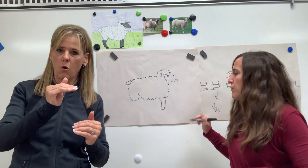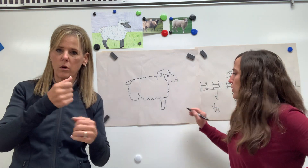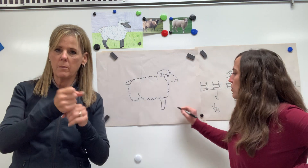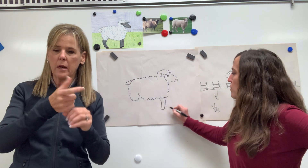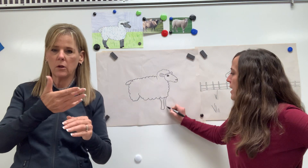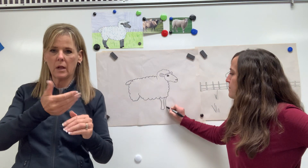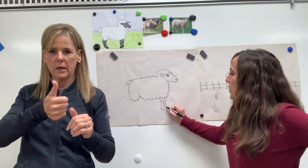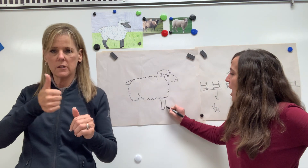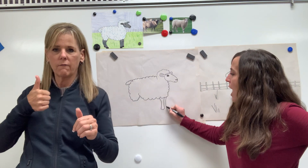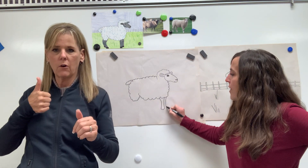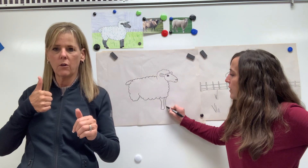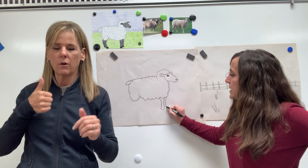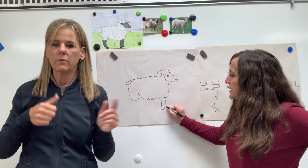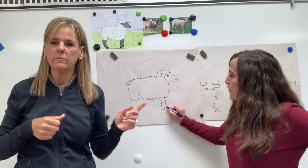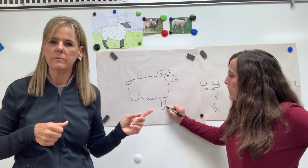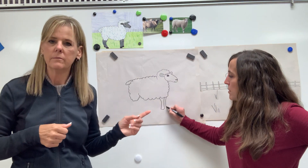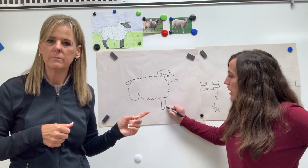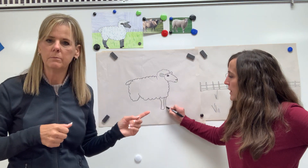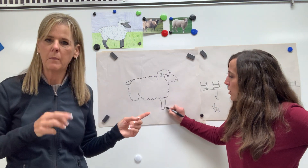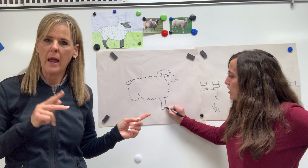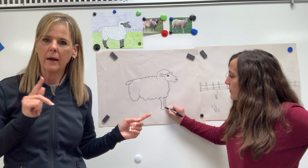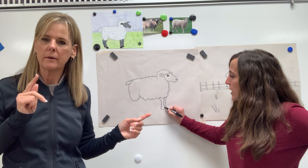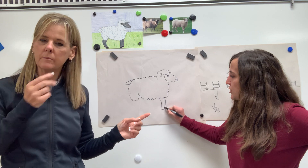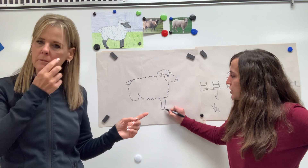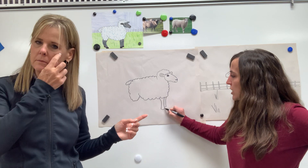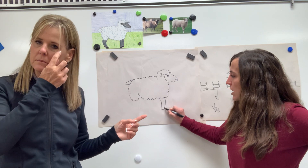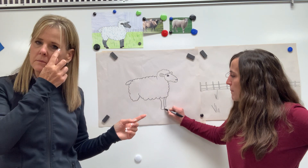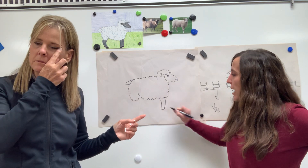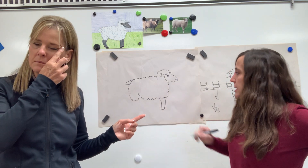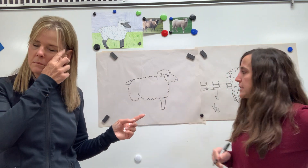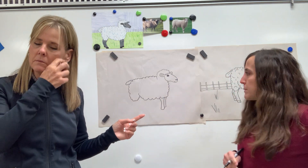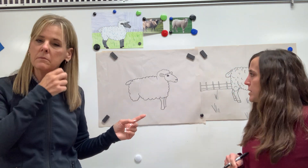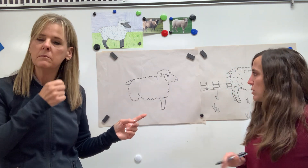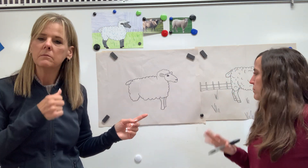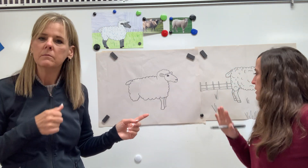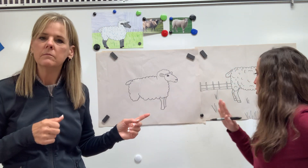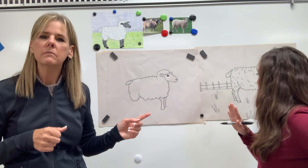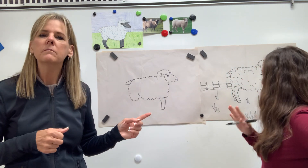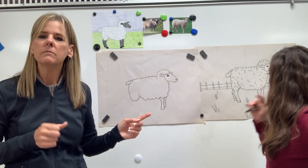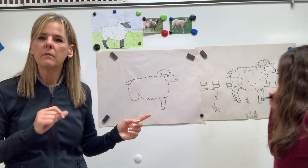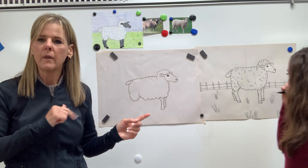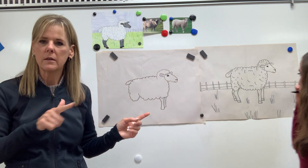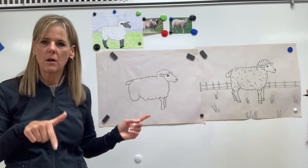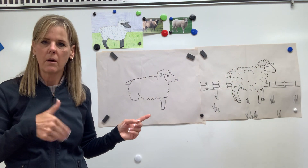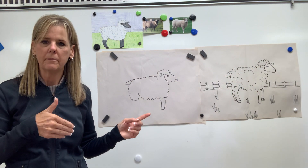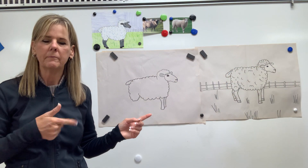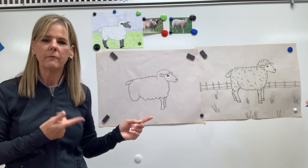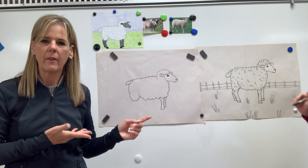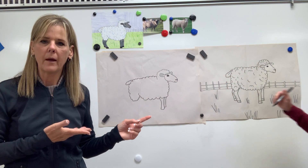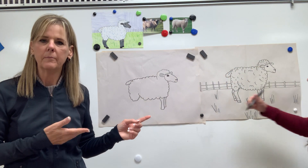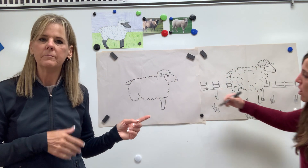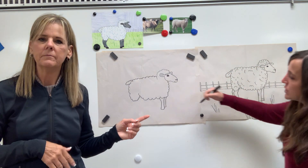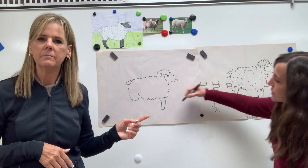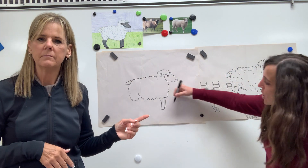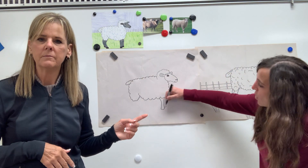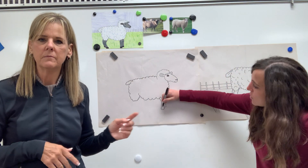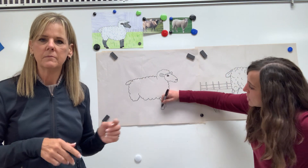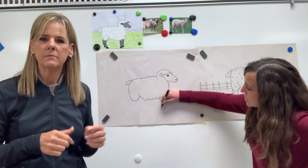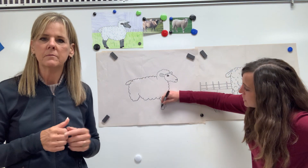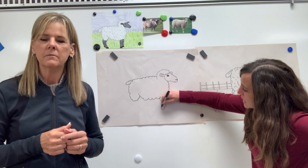further away. And then this time I'm gonna make that hoof and it's just gonna come back and disappear. That's all you need to do. You can also